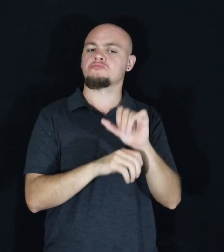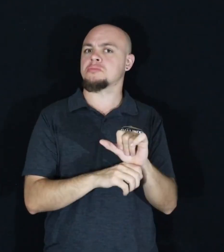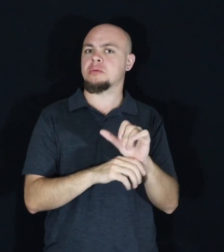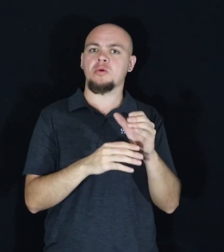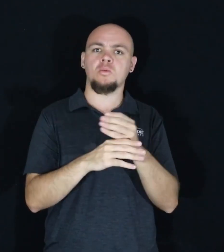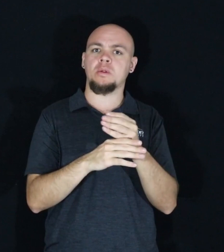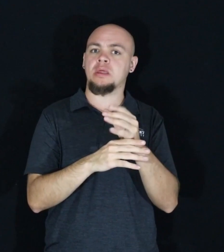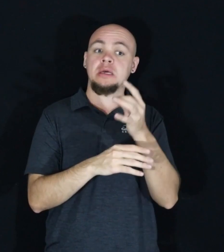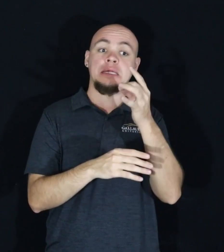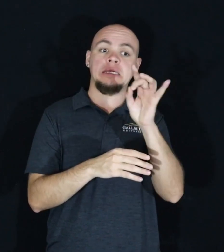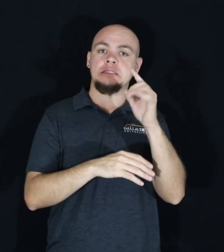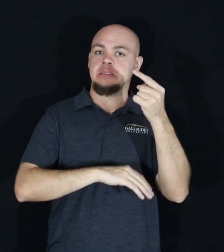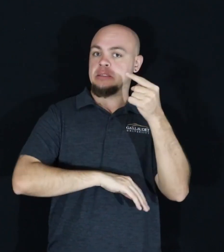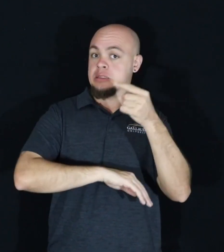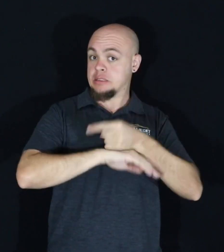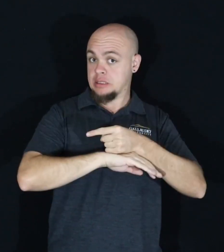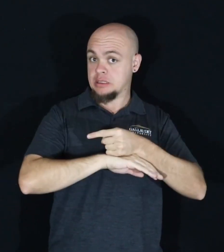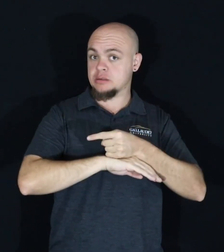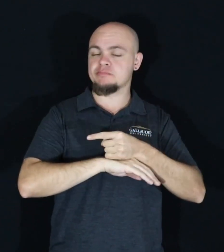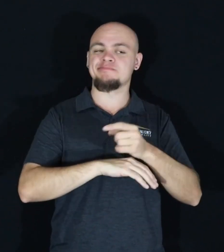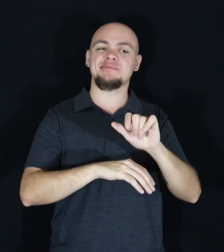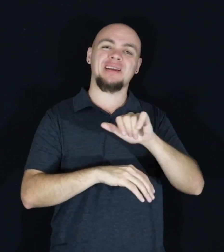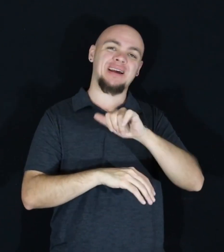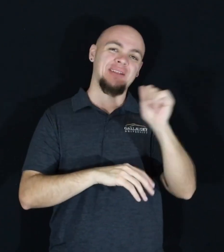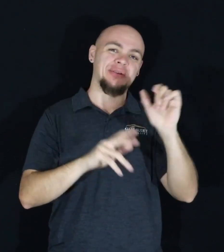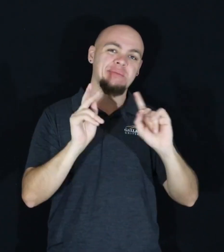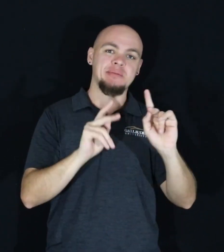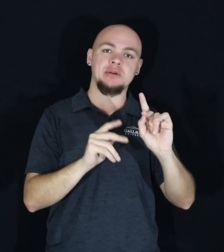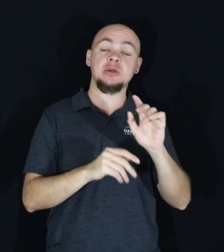within 18 days, while others took